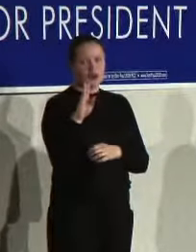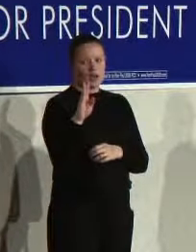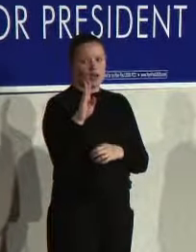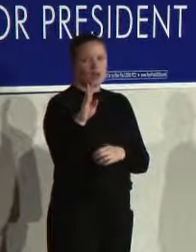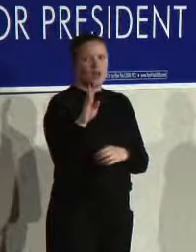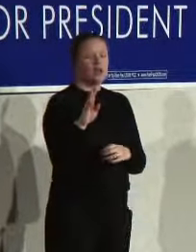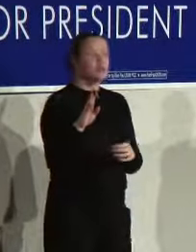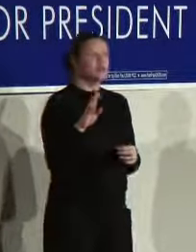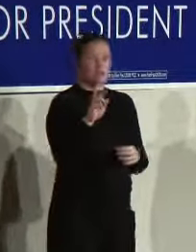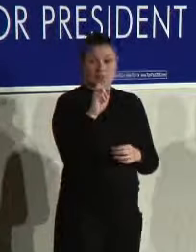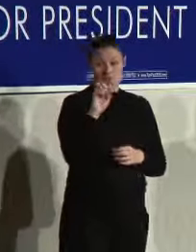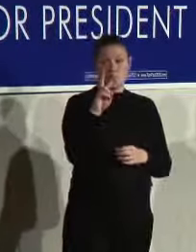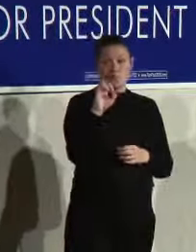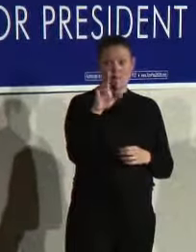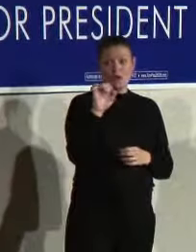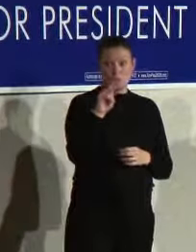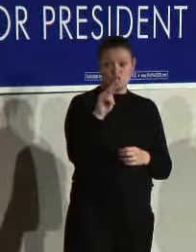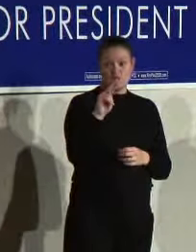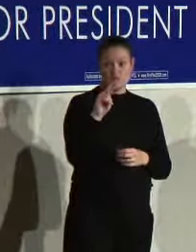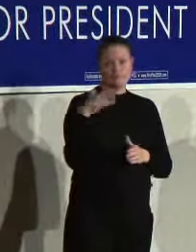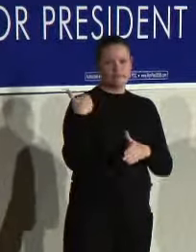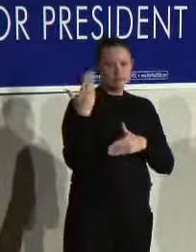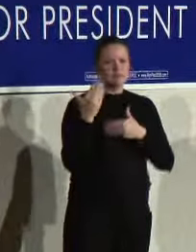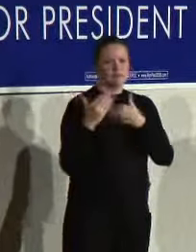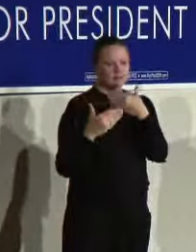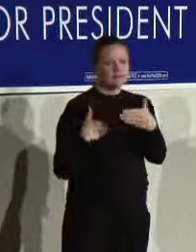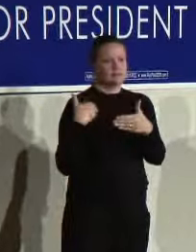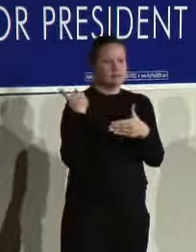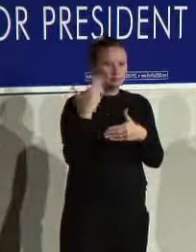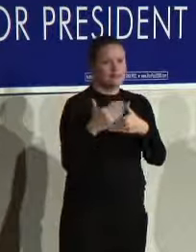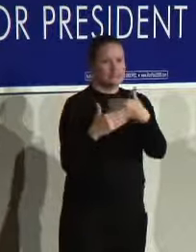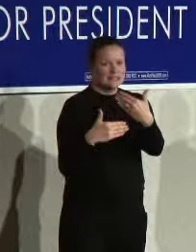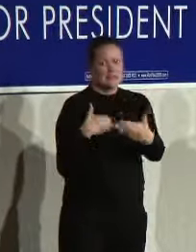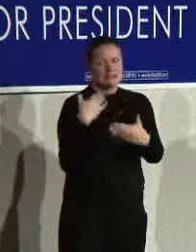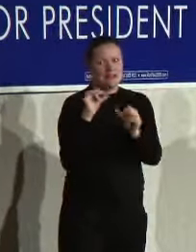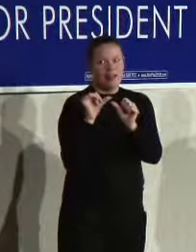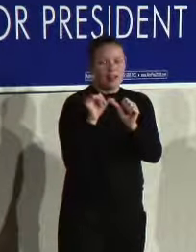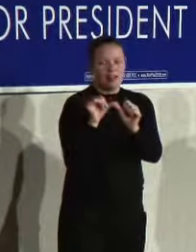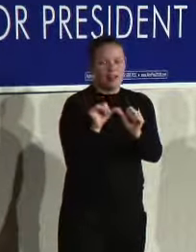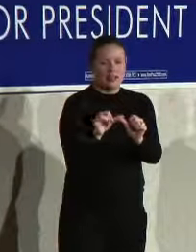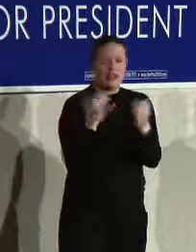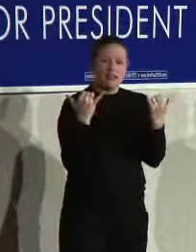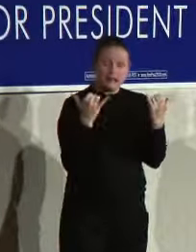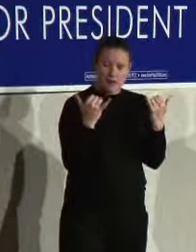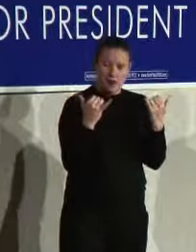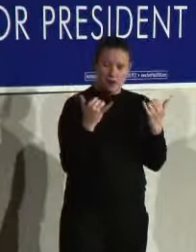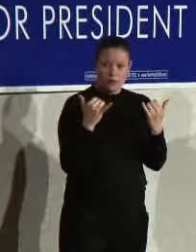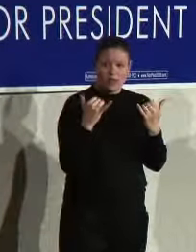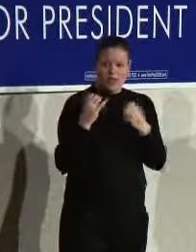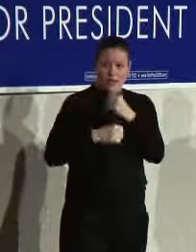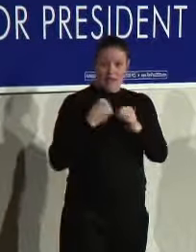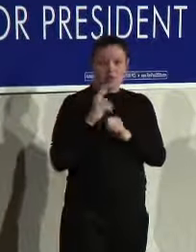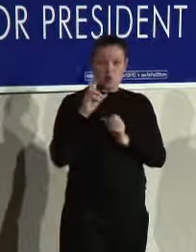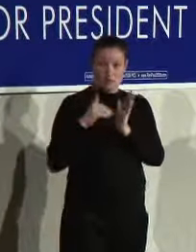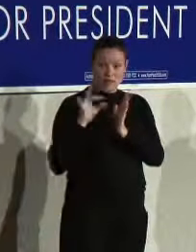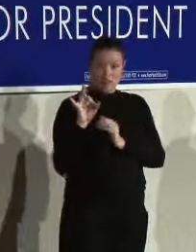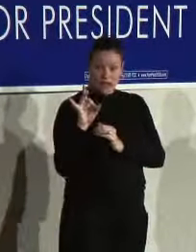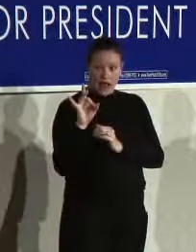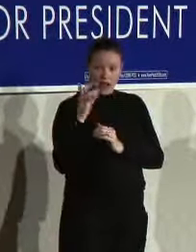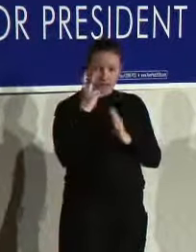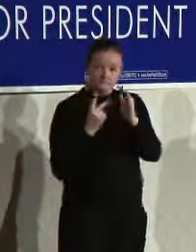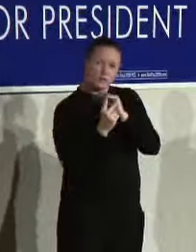The revolution is a work in progress, and looking forward from 2008, if you don't,